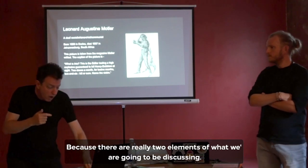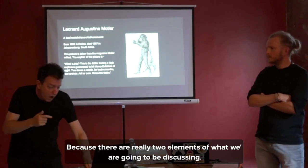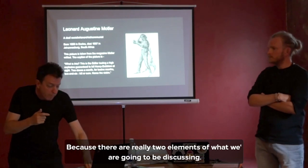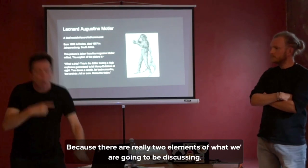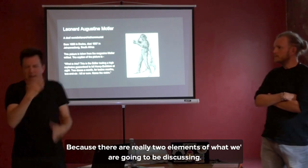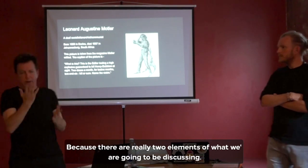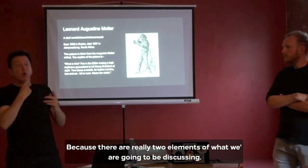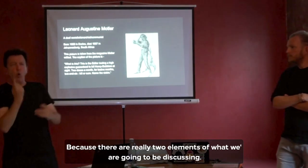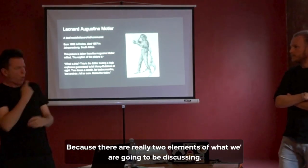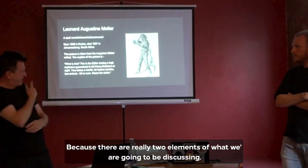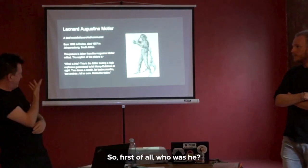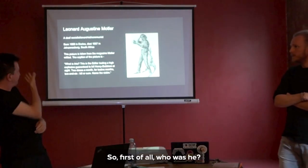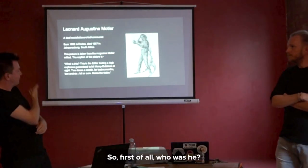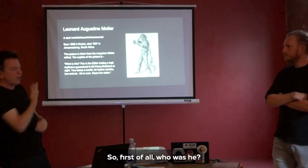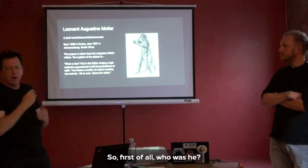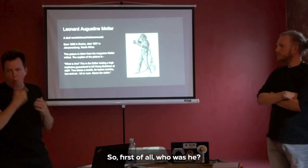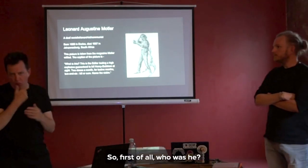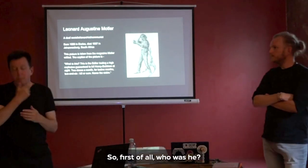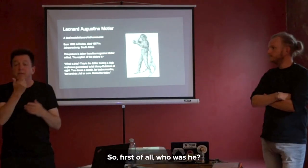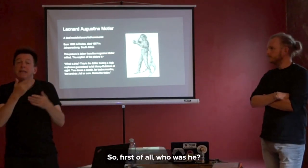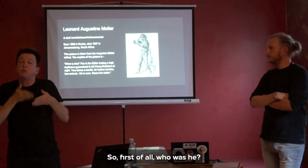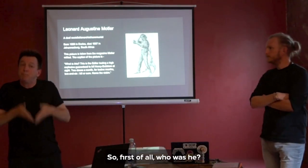elements of what we're going to be discussing. So, first of all, who was he?